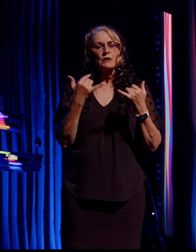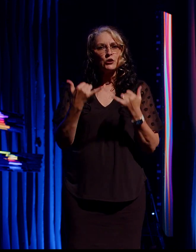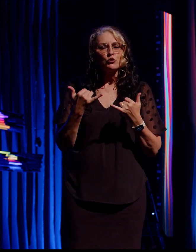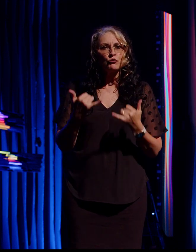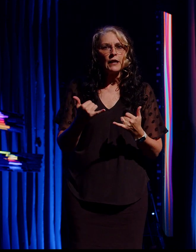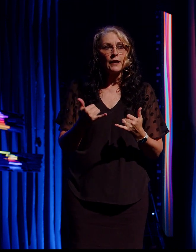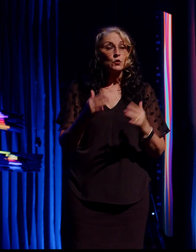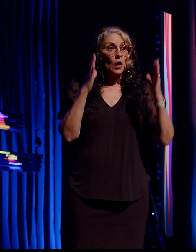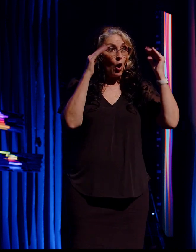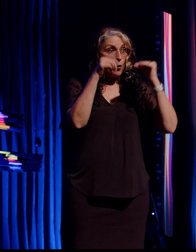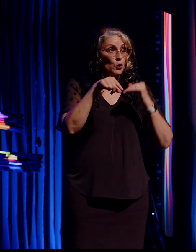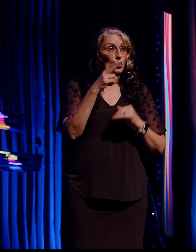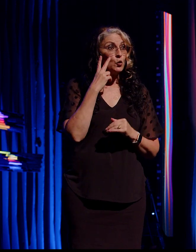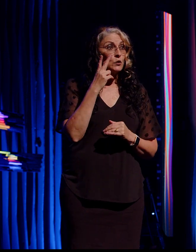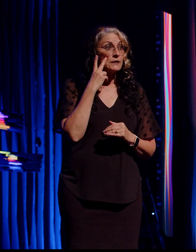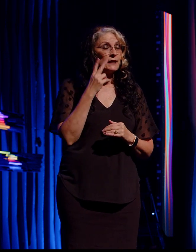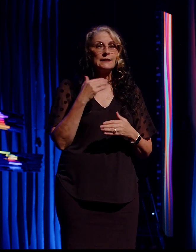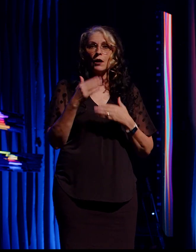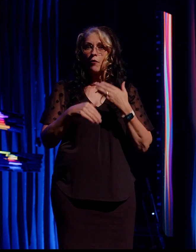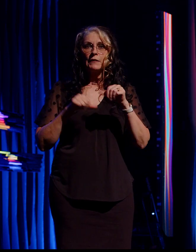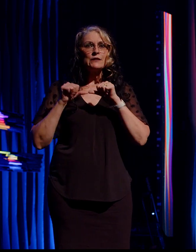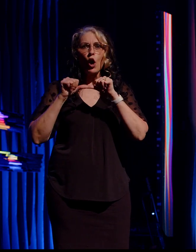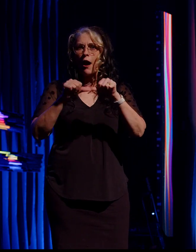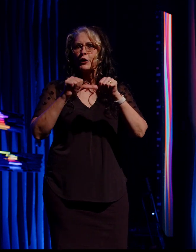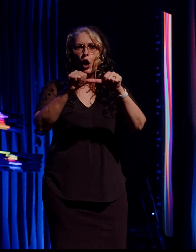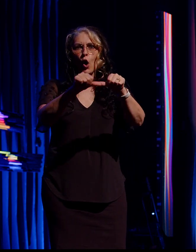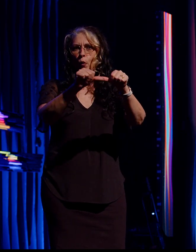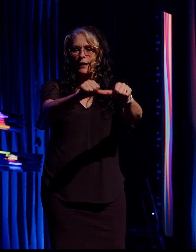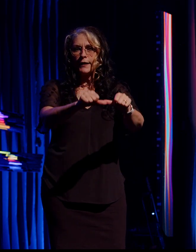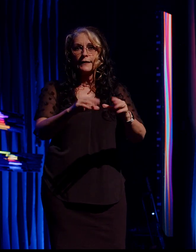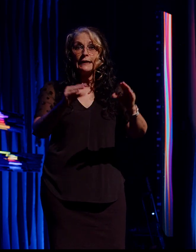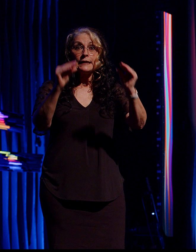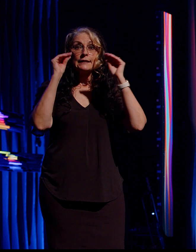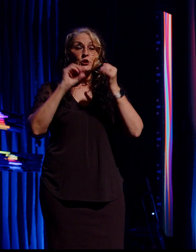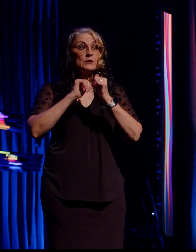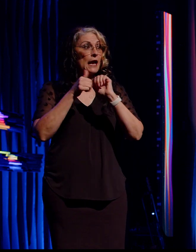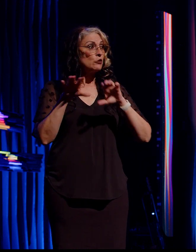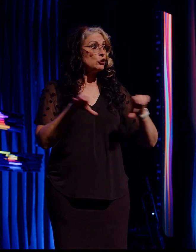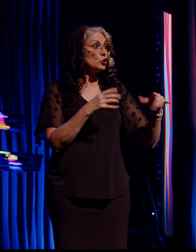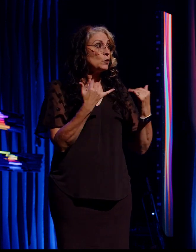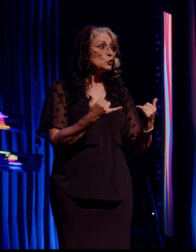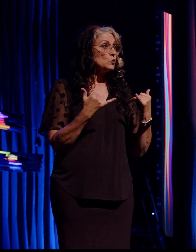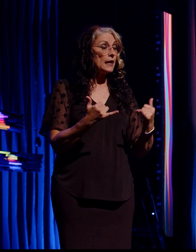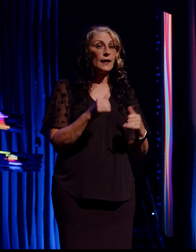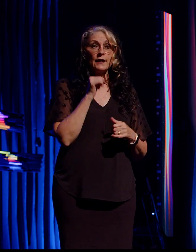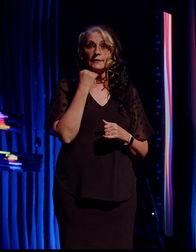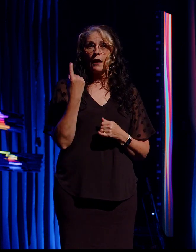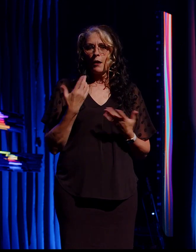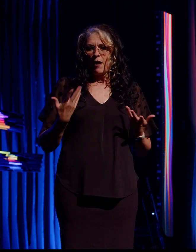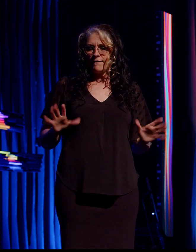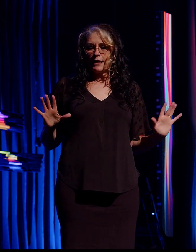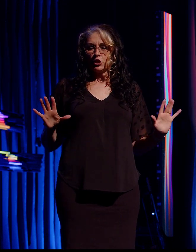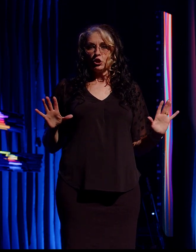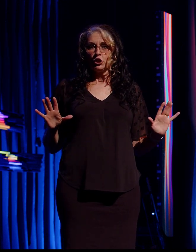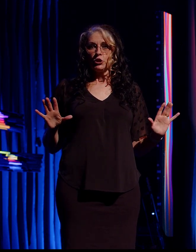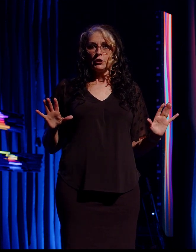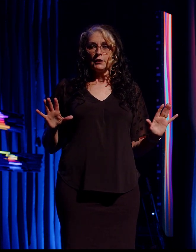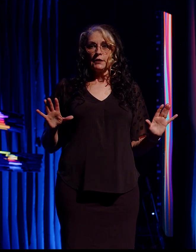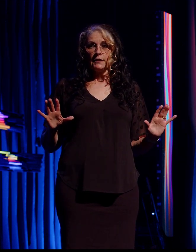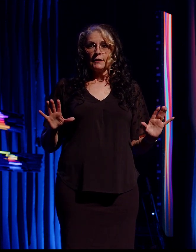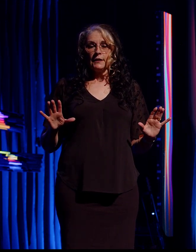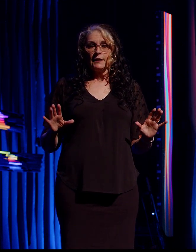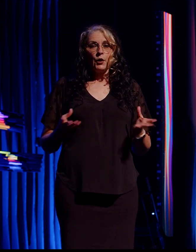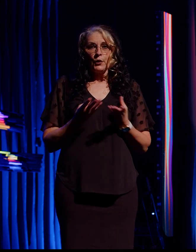today. So what I hope that you'll see is it's ongoing. Lord, teach us how to do this today. It's not something that we're done with now that this theme